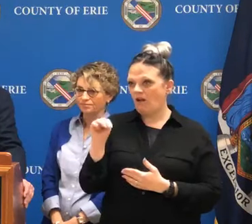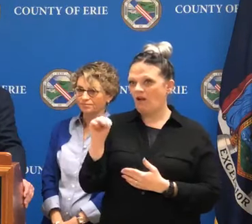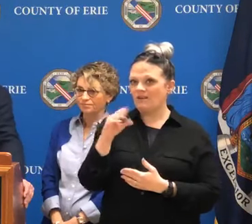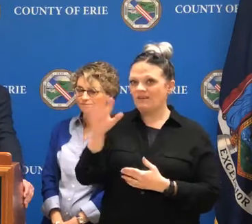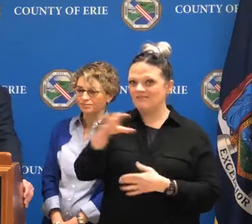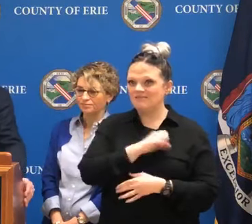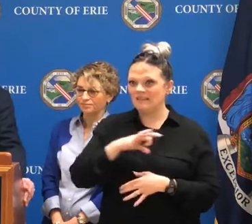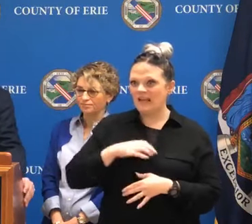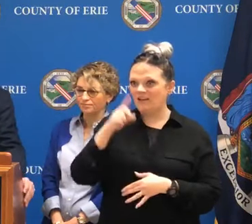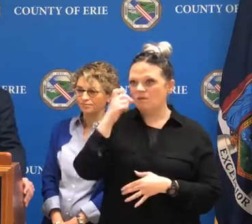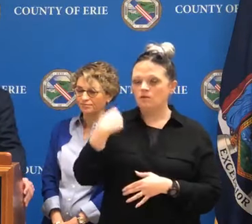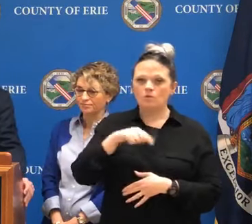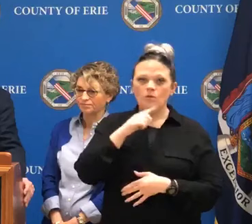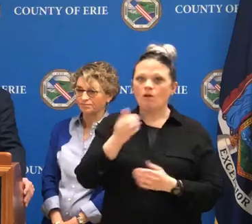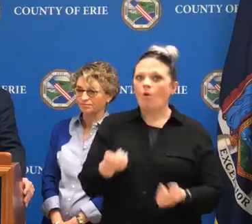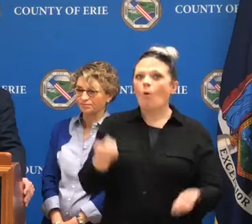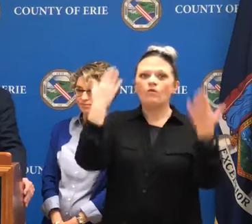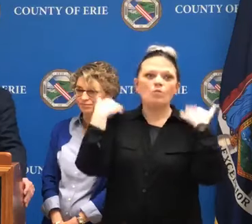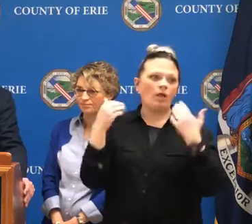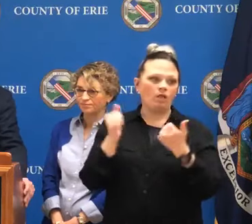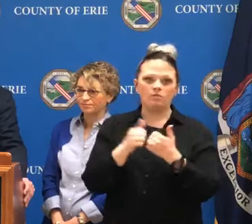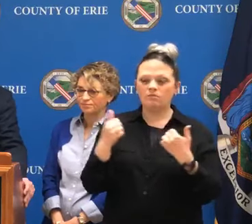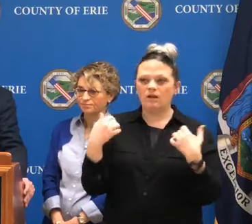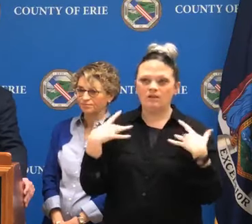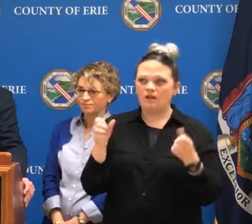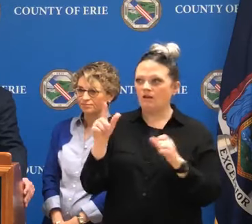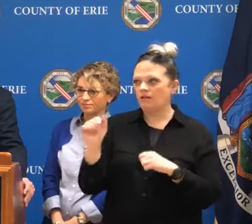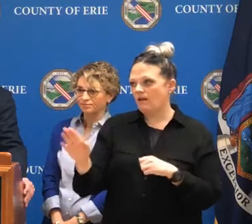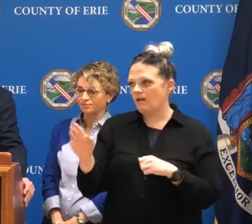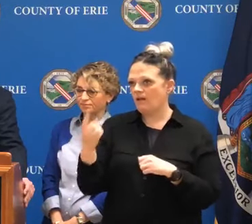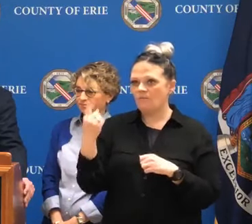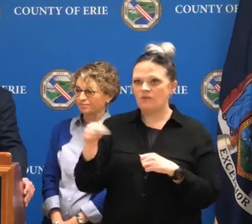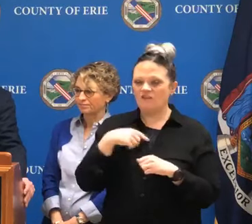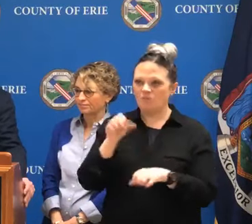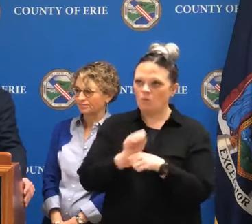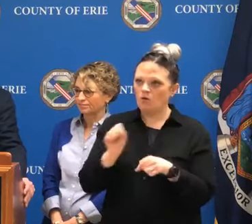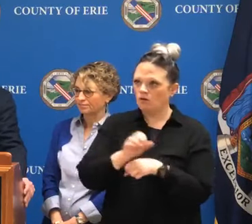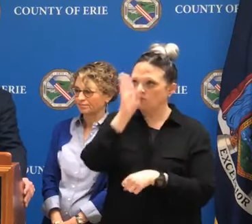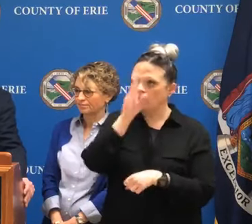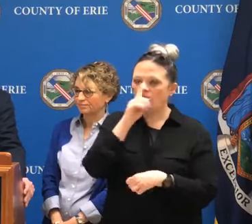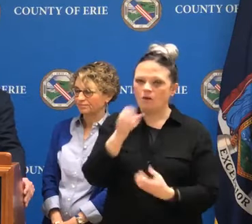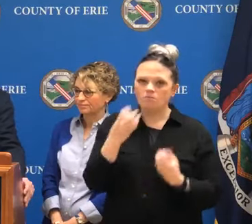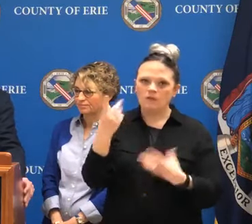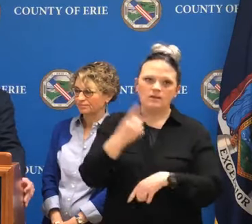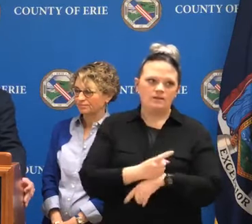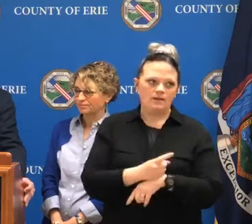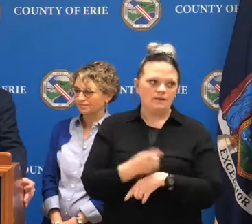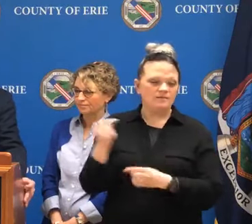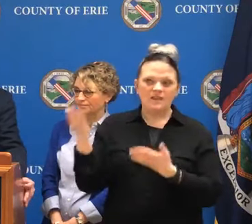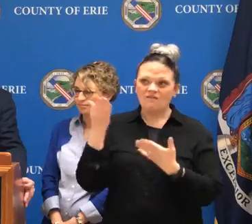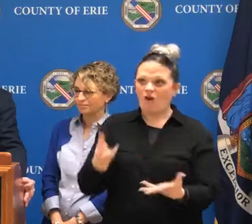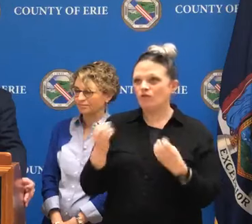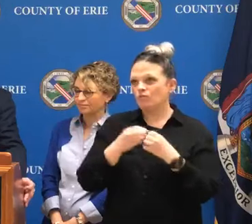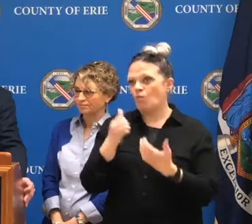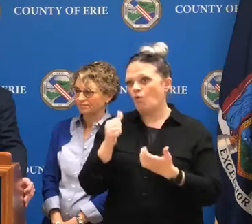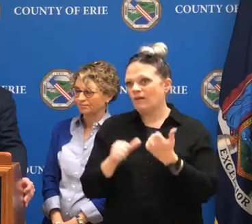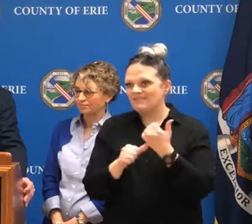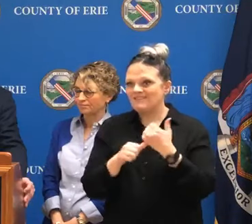we have an overwhelmed public health lab, as you can imagine. They've been going straight for days now, and they've offered additional assistance